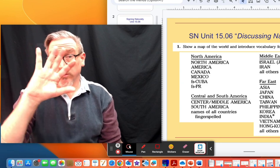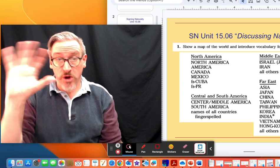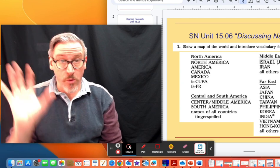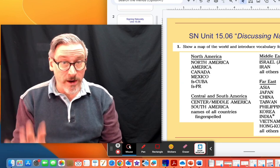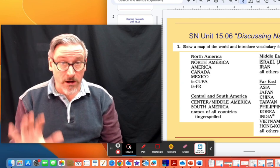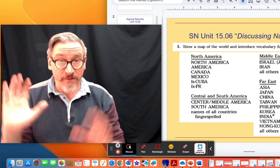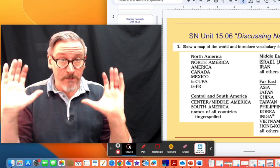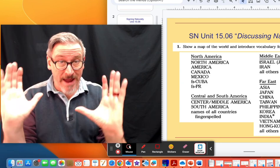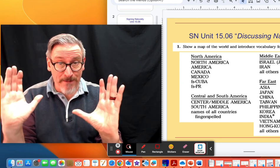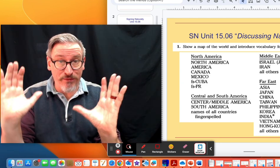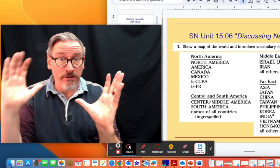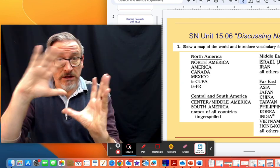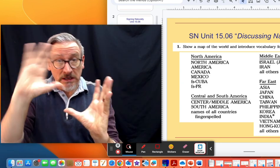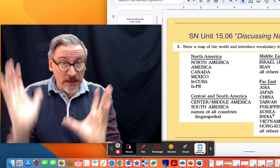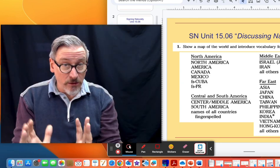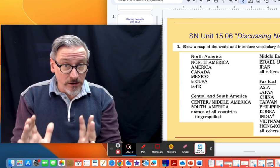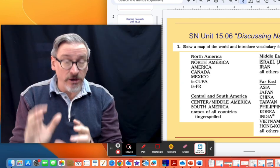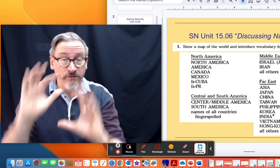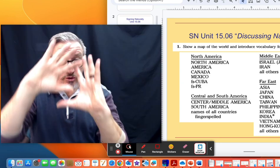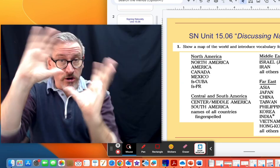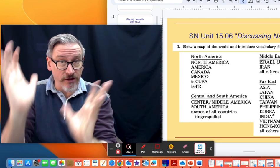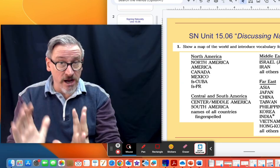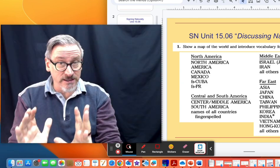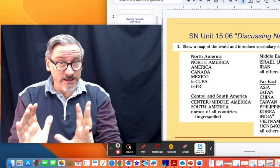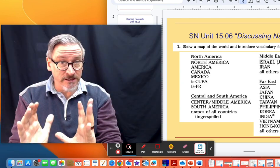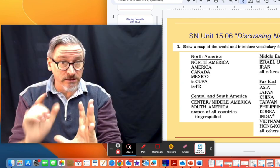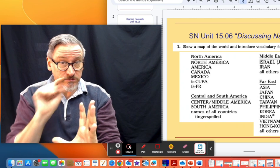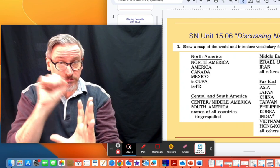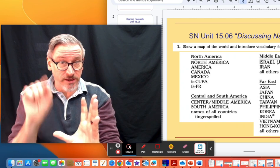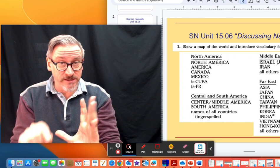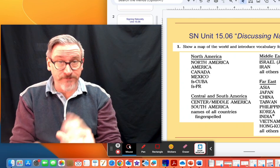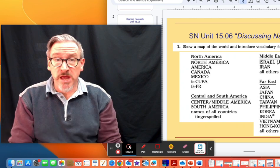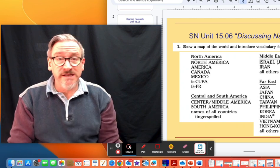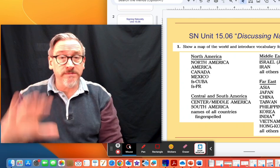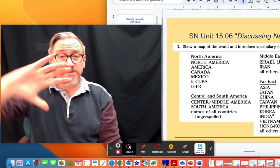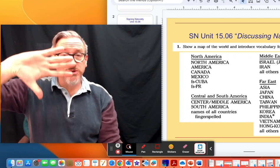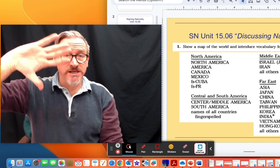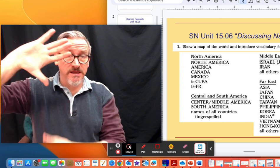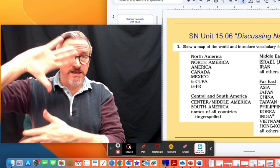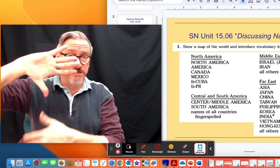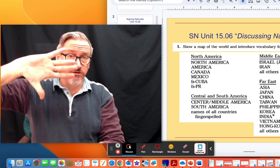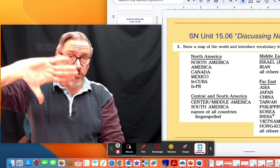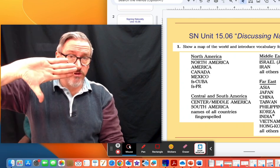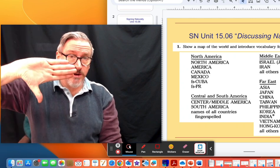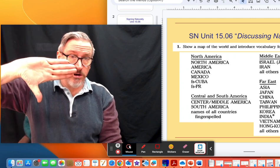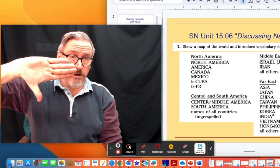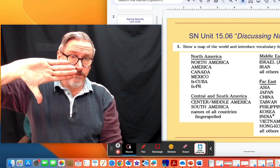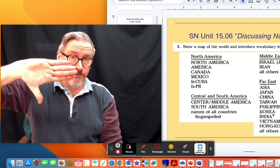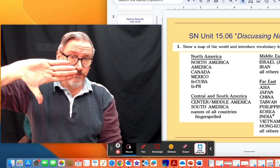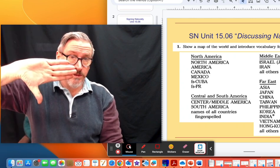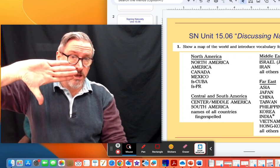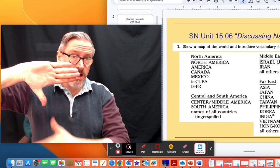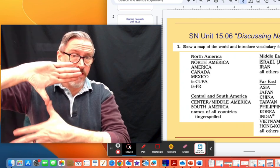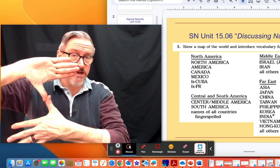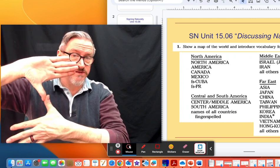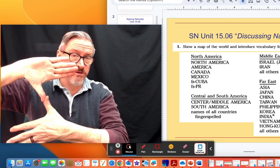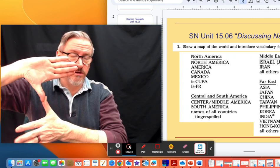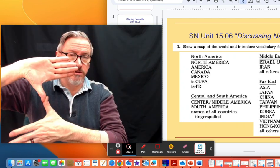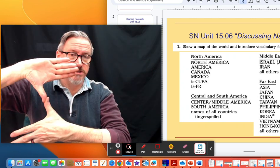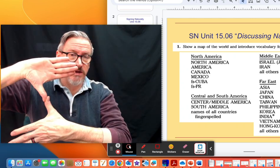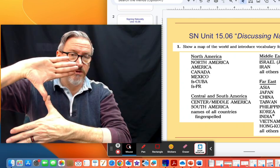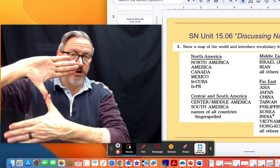if you know where on the map. If you draw the continent, place it. Sometimes you'll see this for North America and